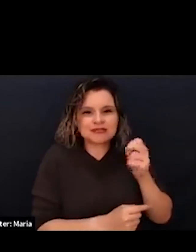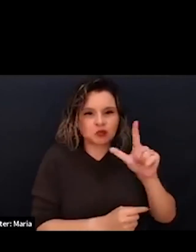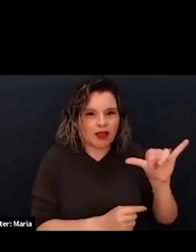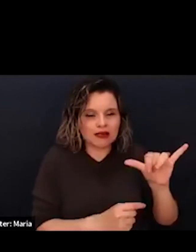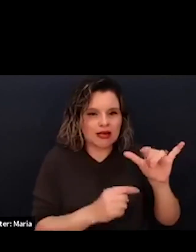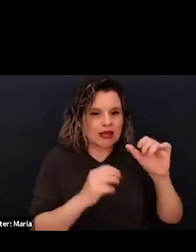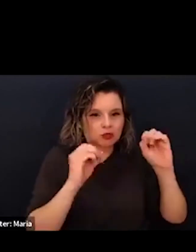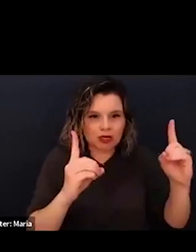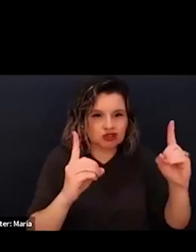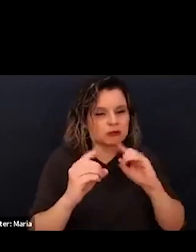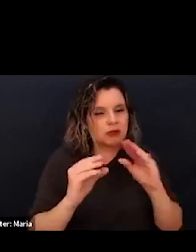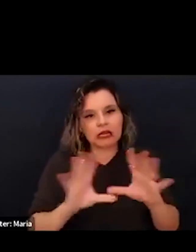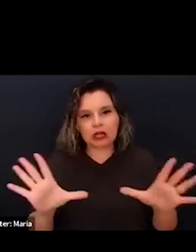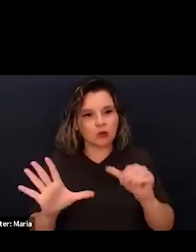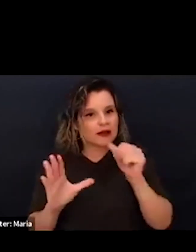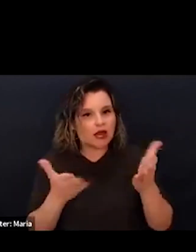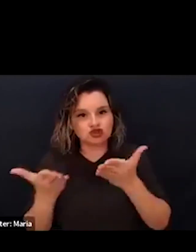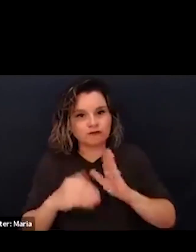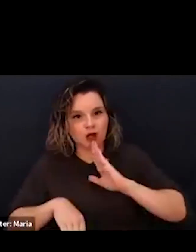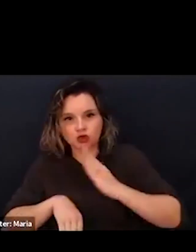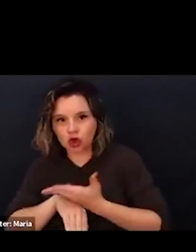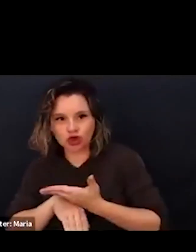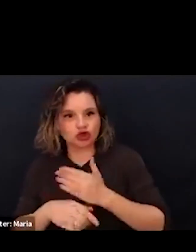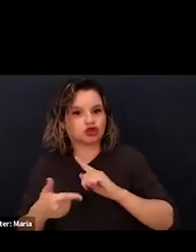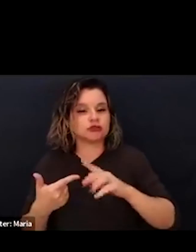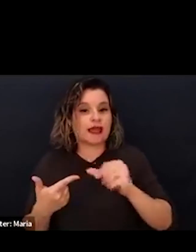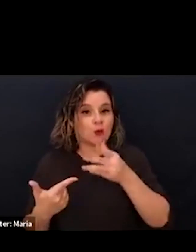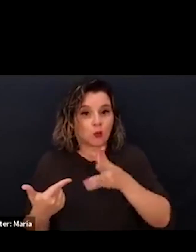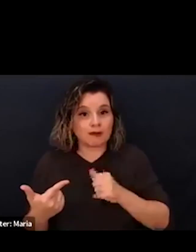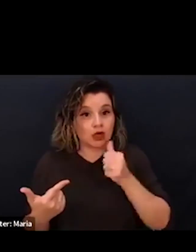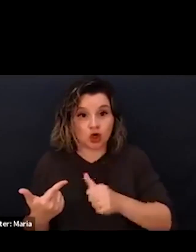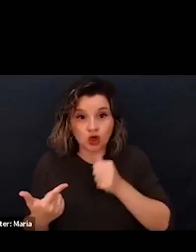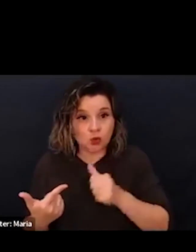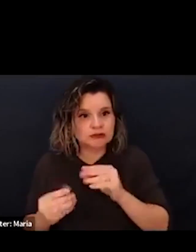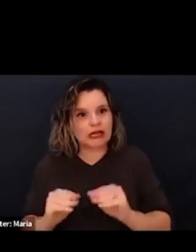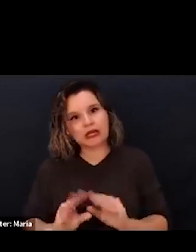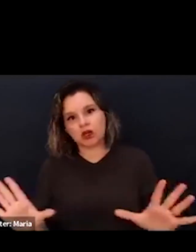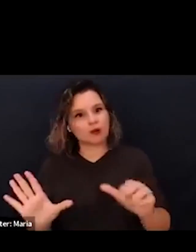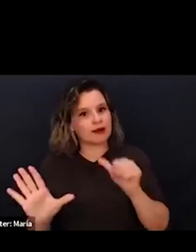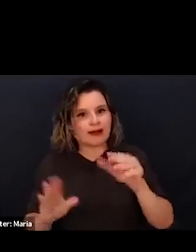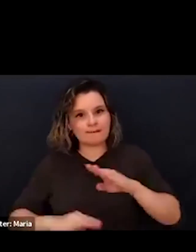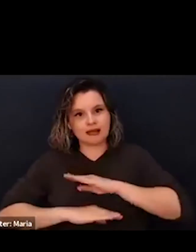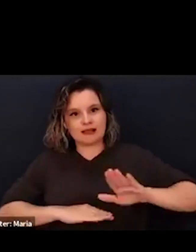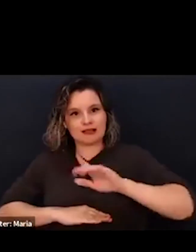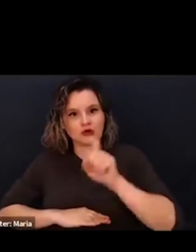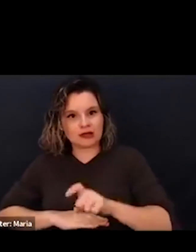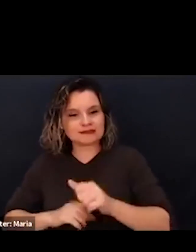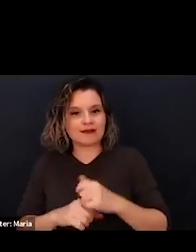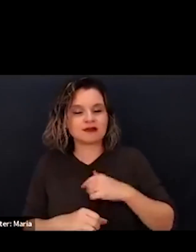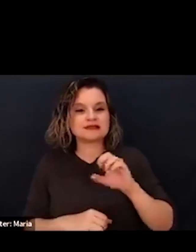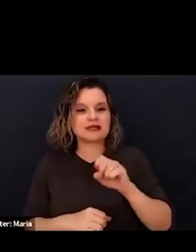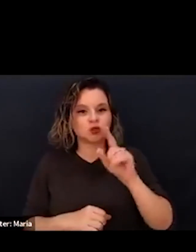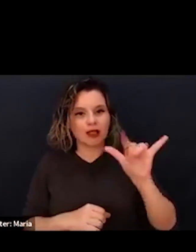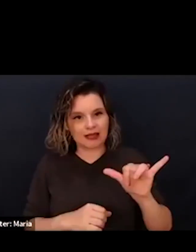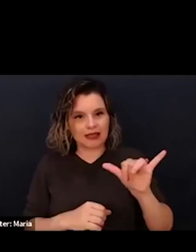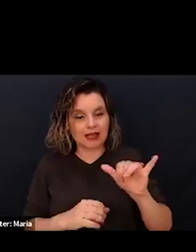We're clearly underserving our daughters and women and girls, clearly not meeting their needs by not having sexuality education.